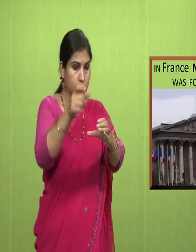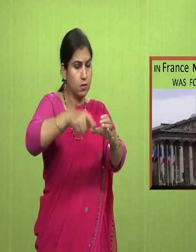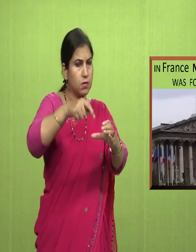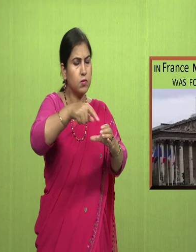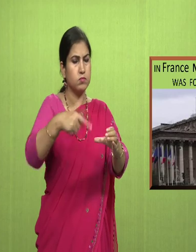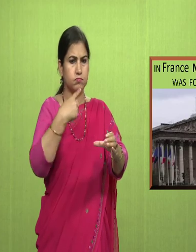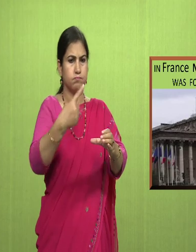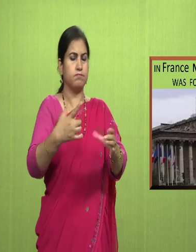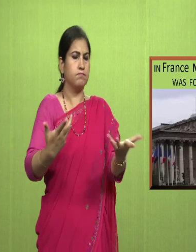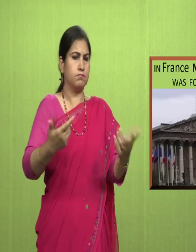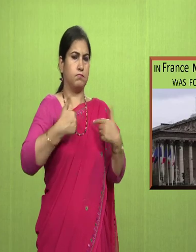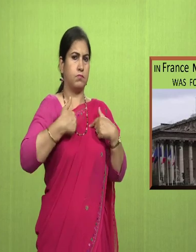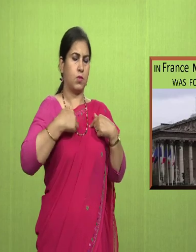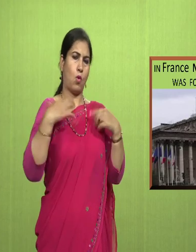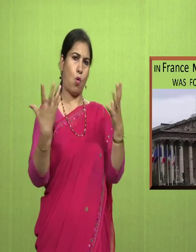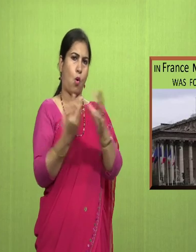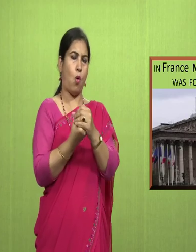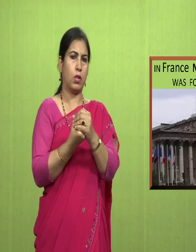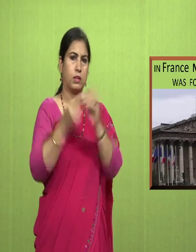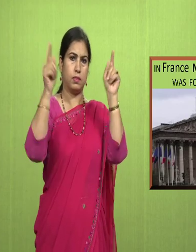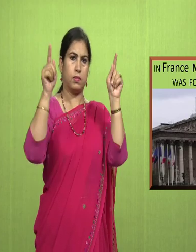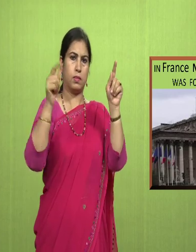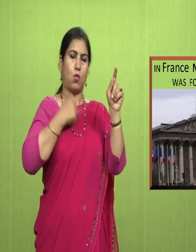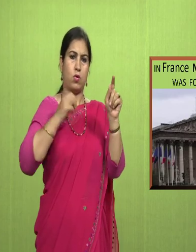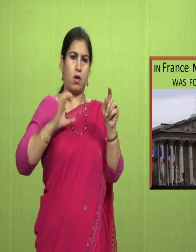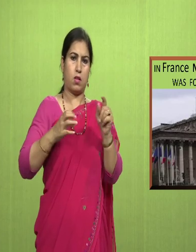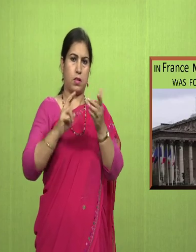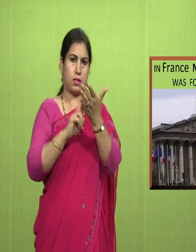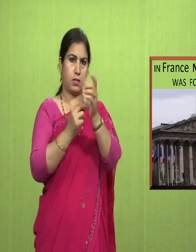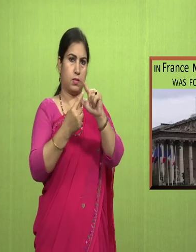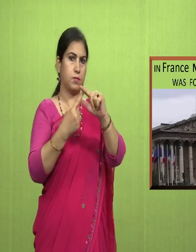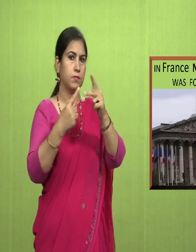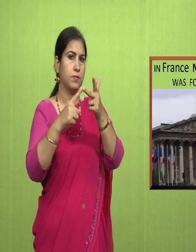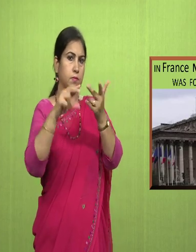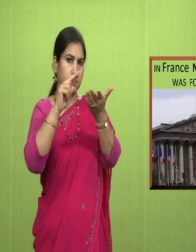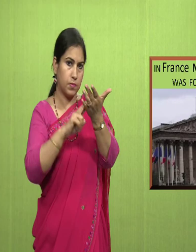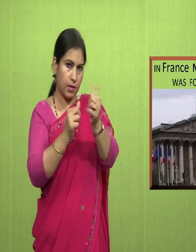third class declared themselves as the National Assembly.